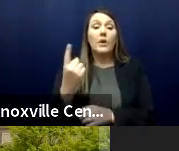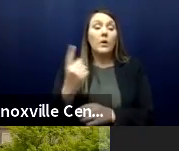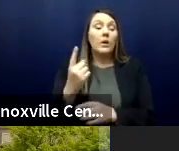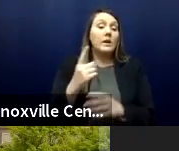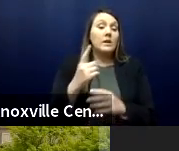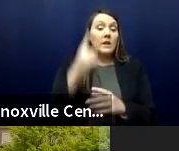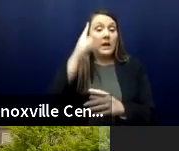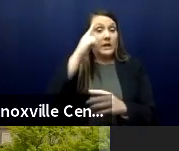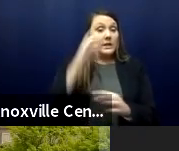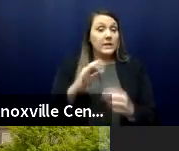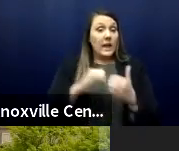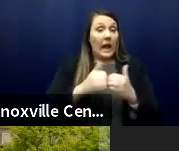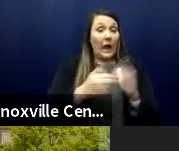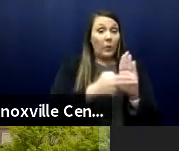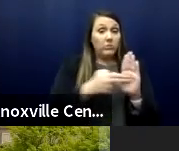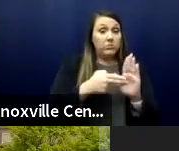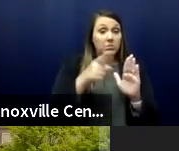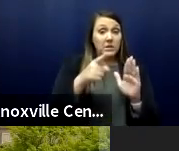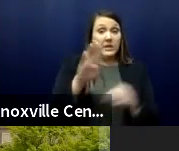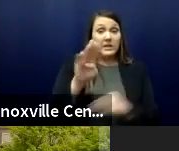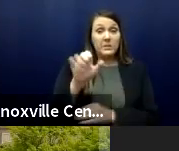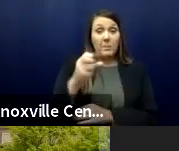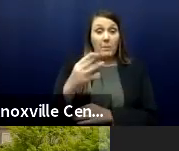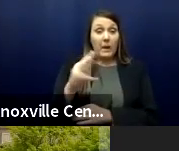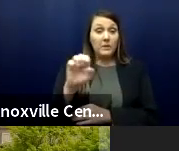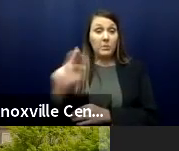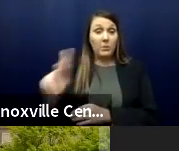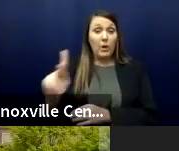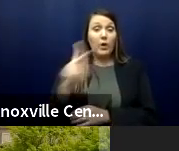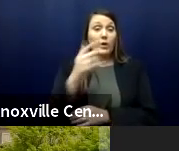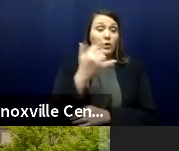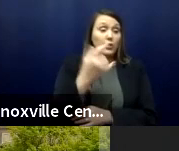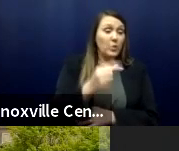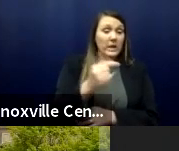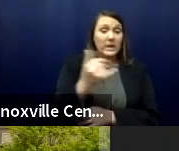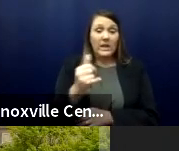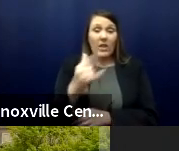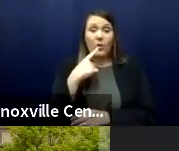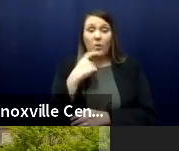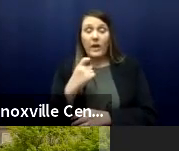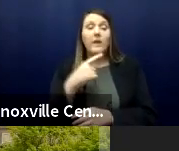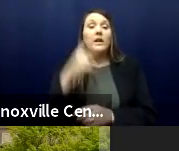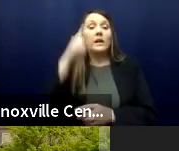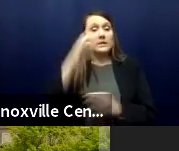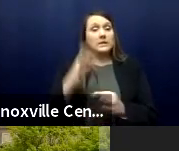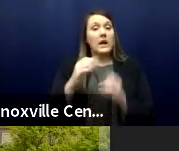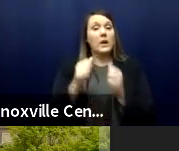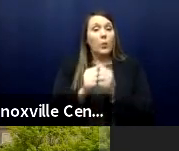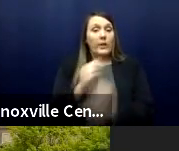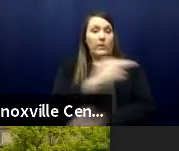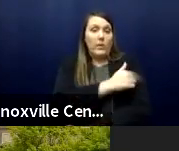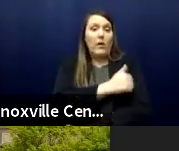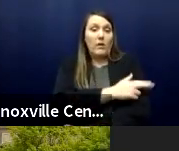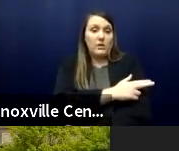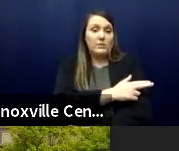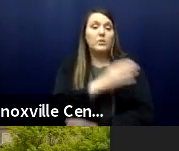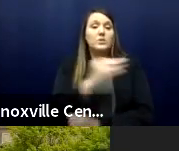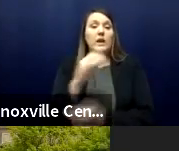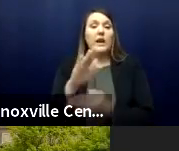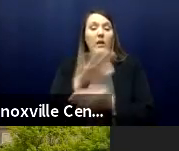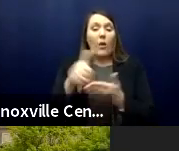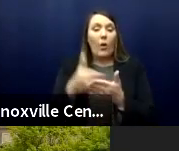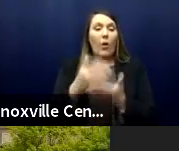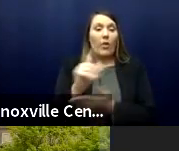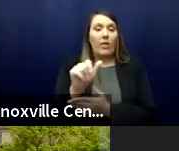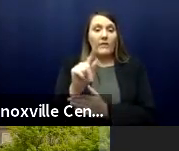to classify this benchmark as green, yellow, or red are made in concert with our hospital partners, as well as taking all of the data into